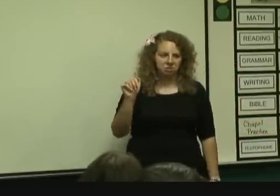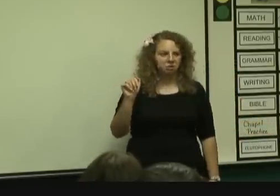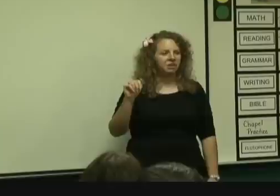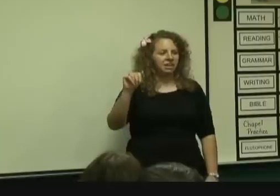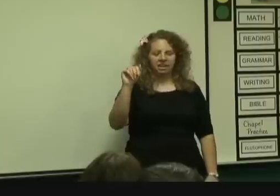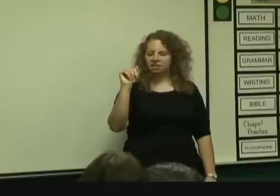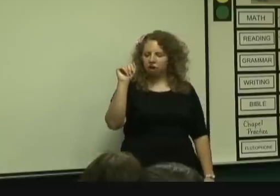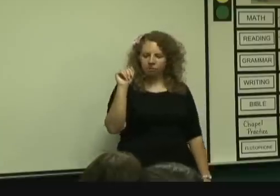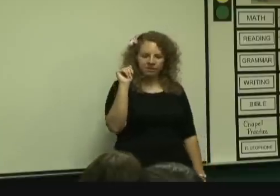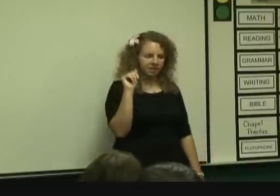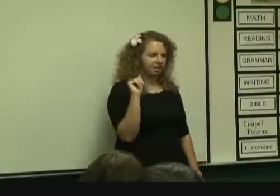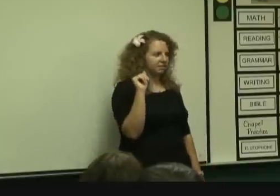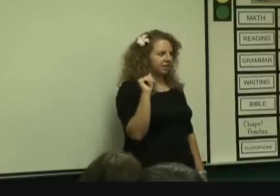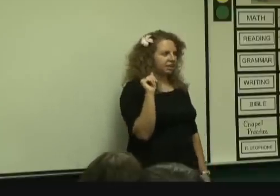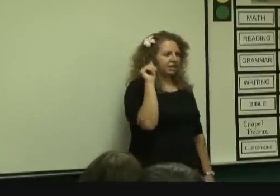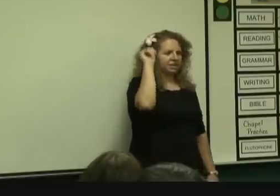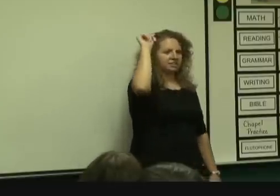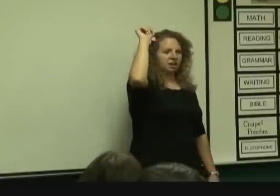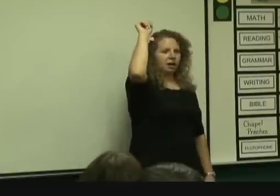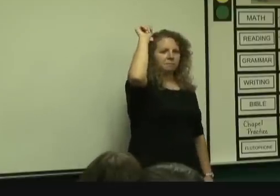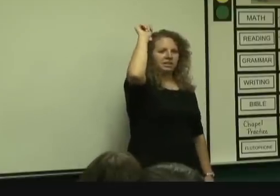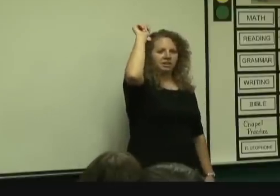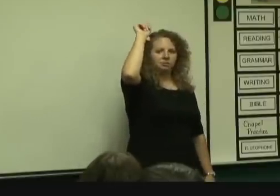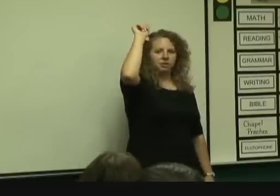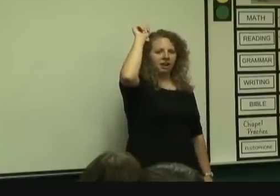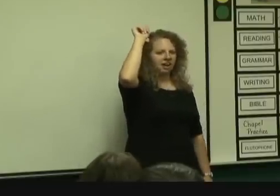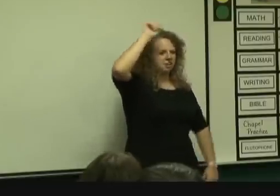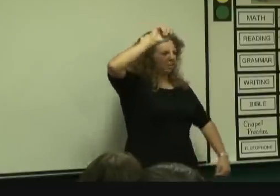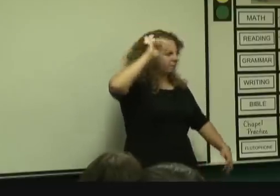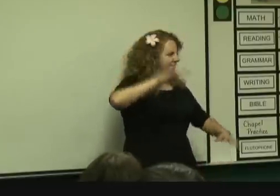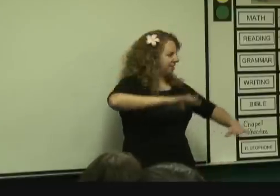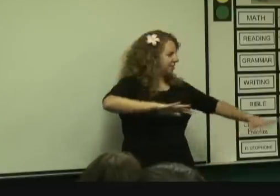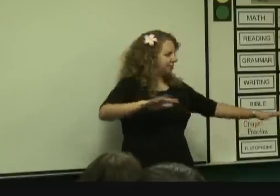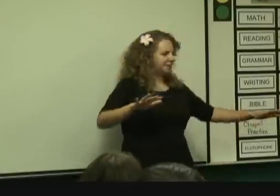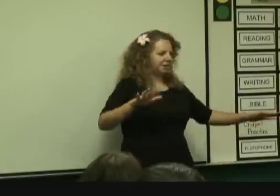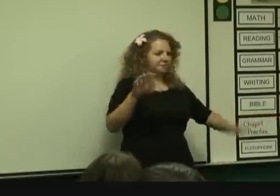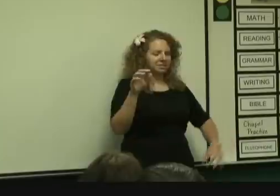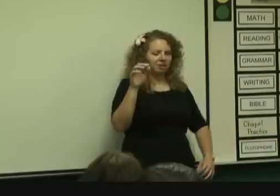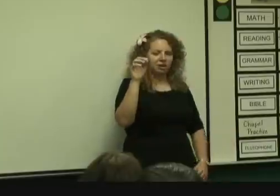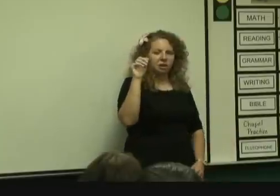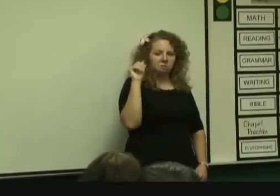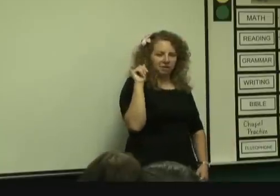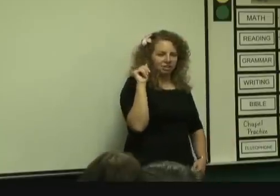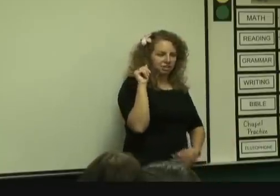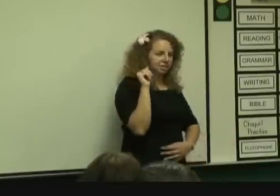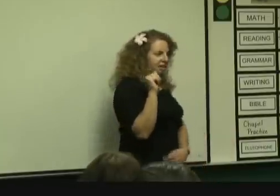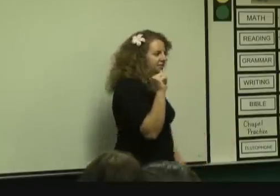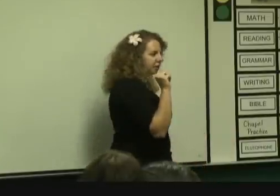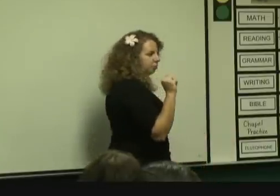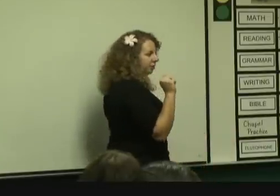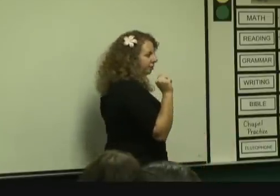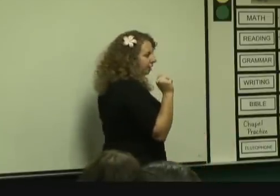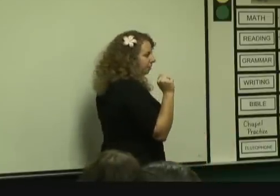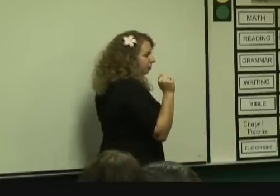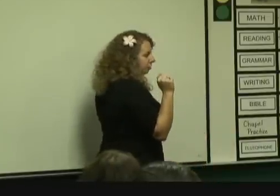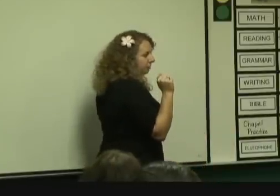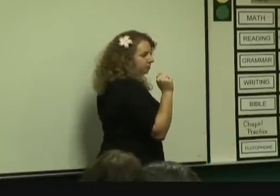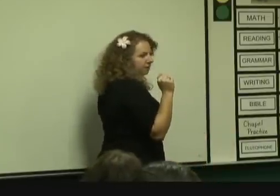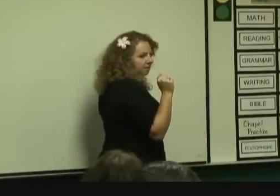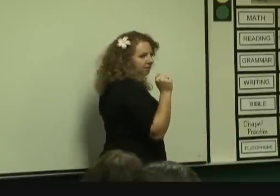So, and it's always kind of like, it's not up here real high. I know, like, we have desks, so that kind of makes it hard. But it's just kind of like where your elbow would normally rest, like